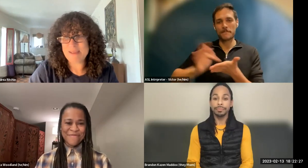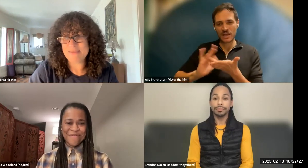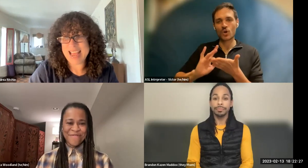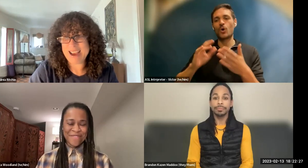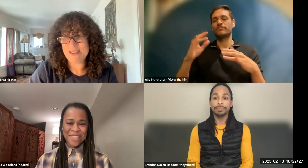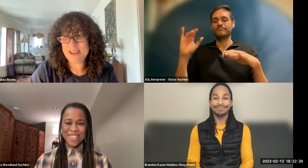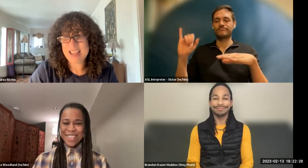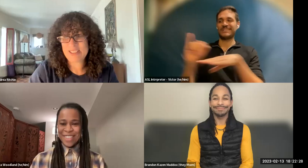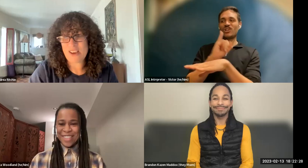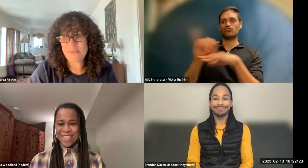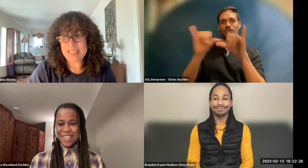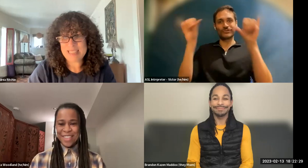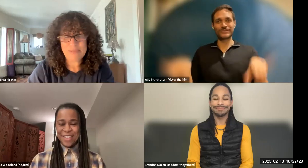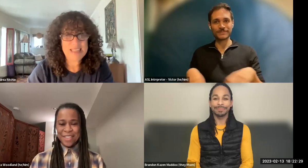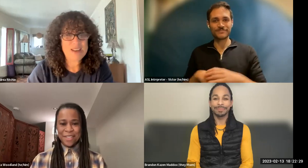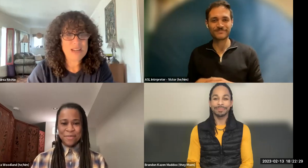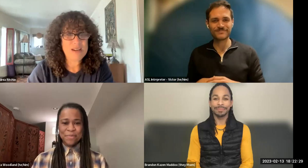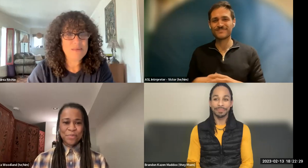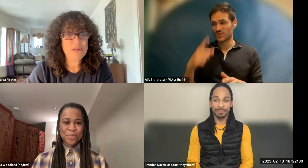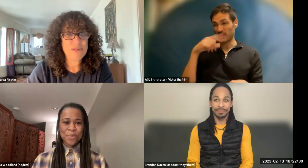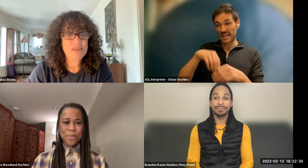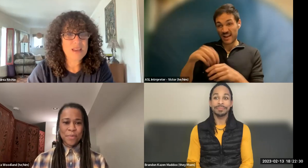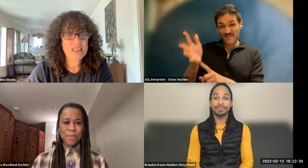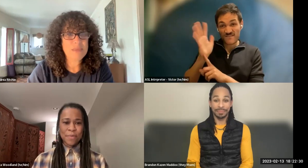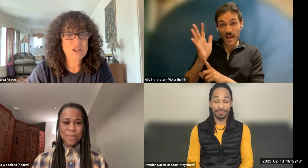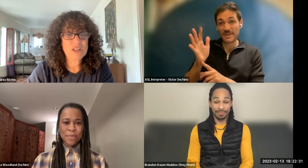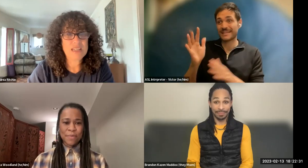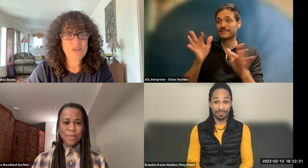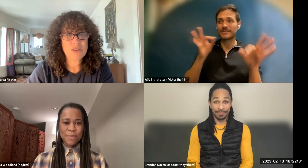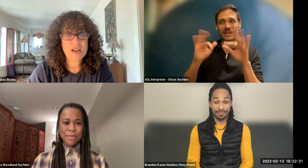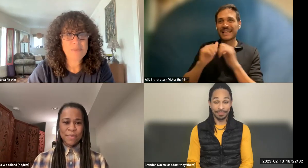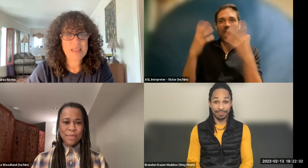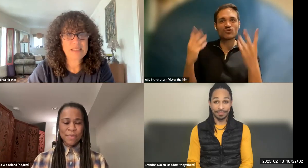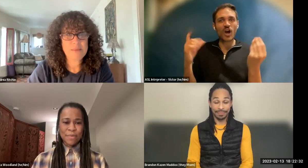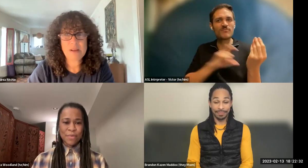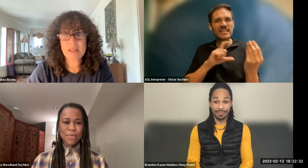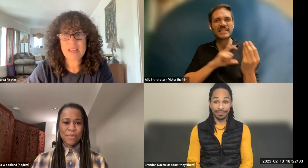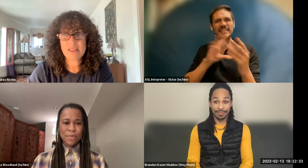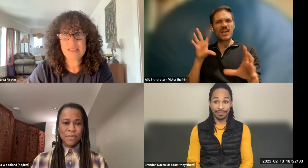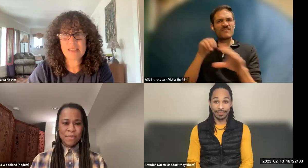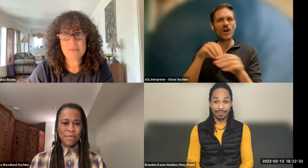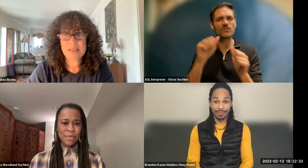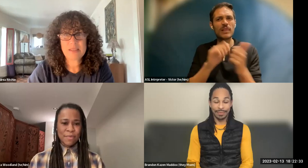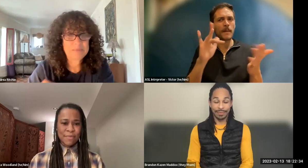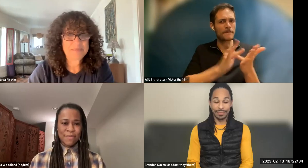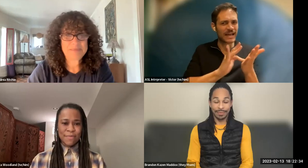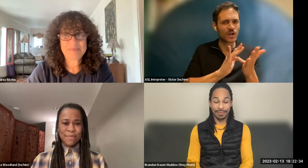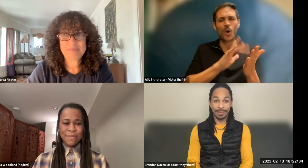minutes how soft policing plays out in both the medical industrial complex and public health